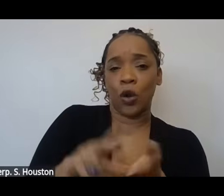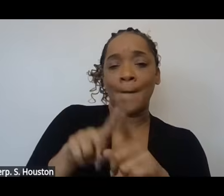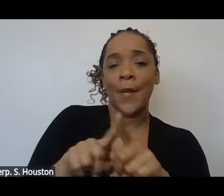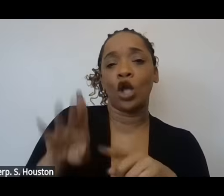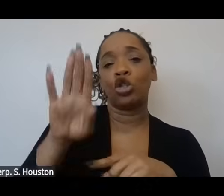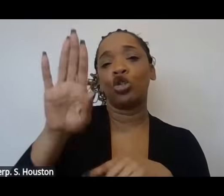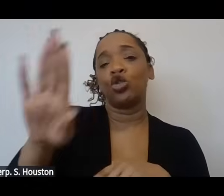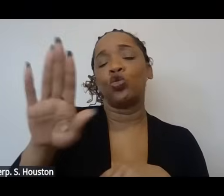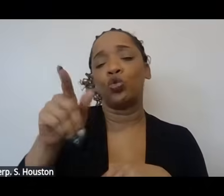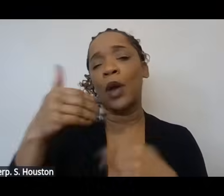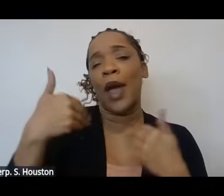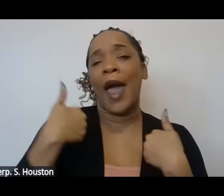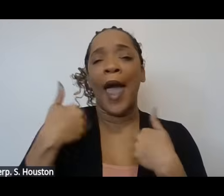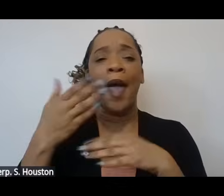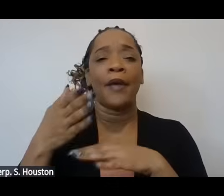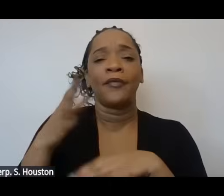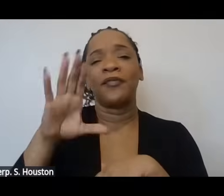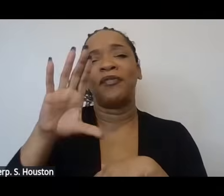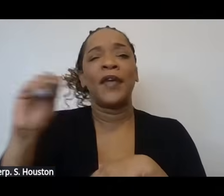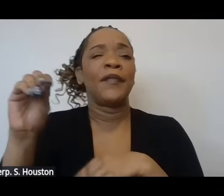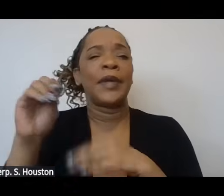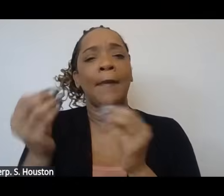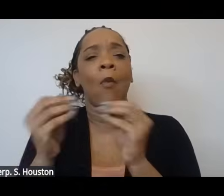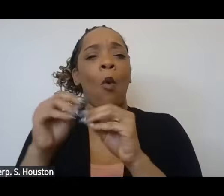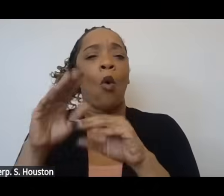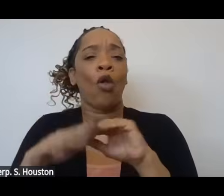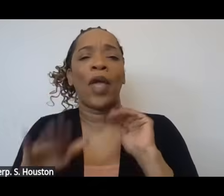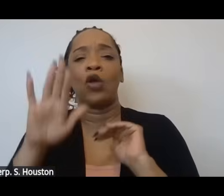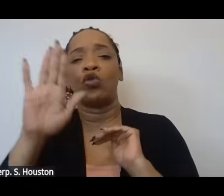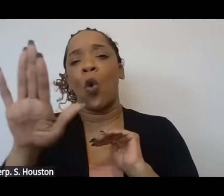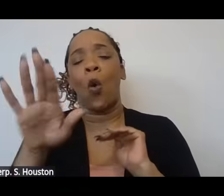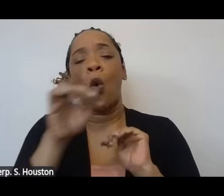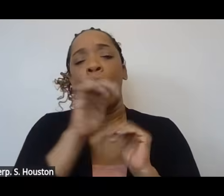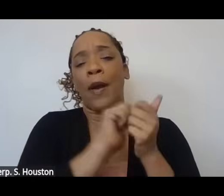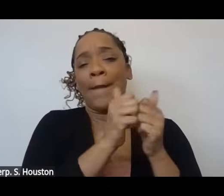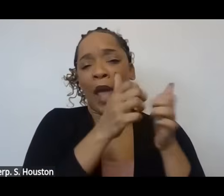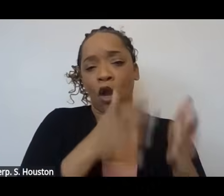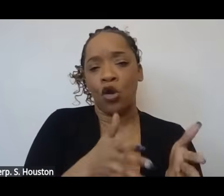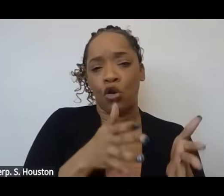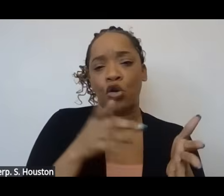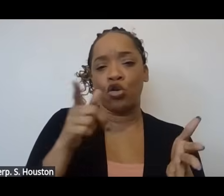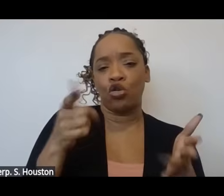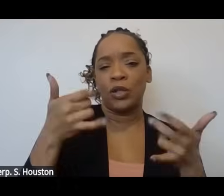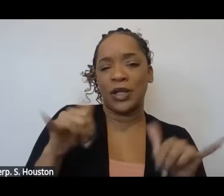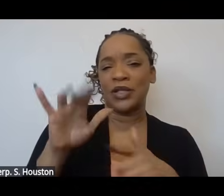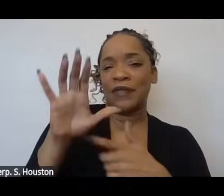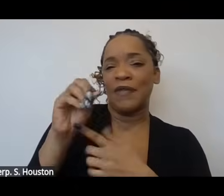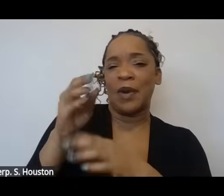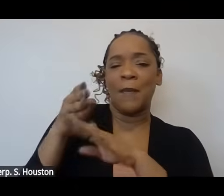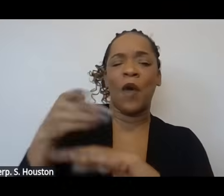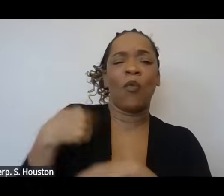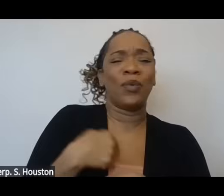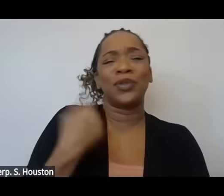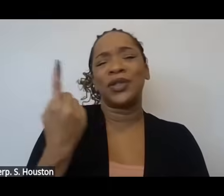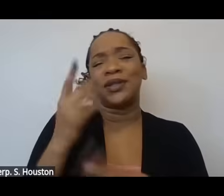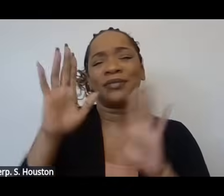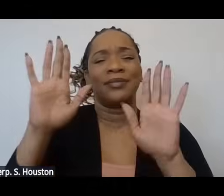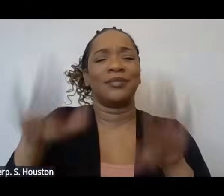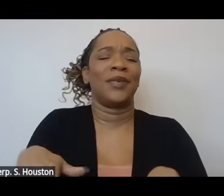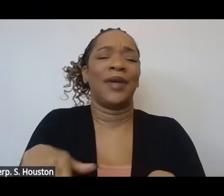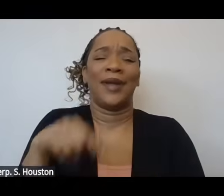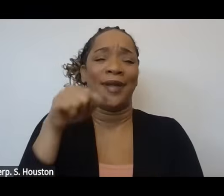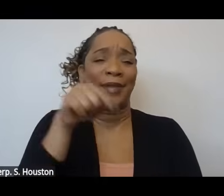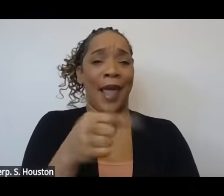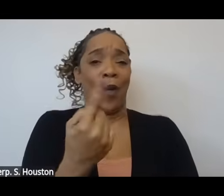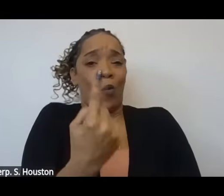all of those are invalidated, you're still above. We're just going to be finished with that challenge because it doesn't affect the outcome